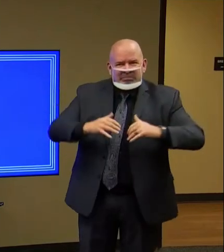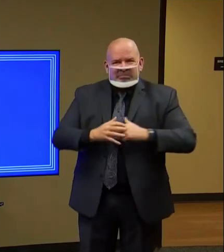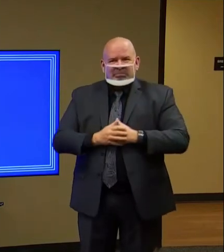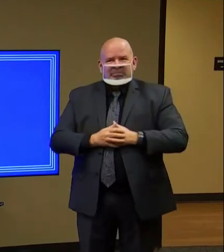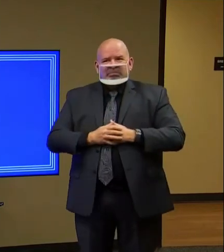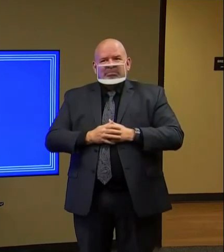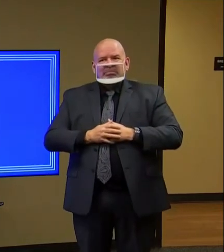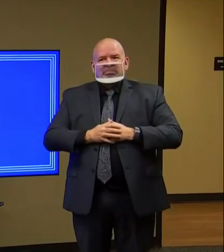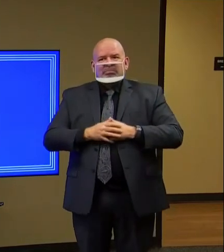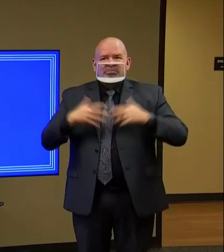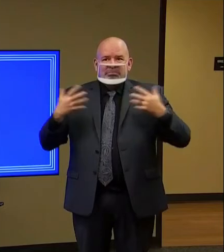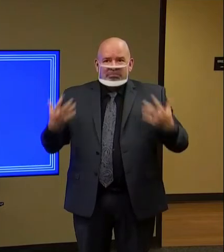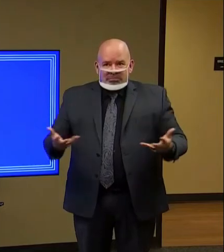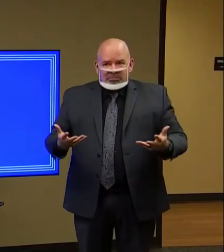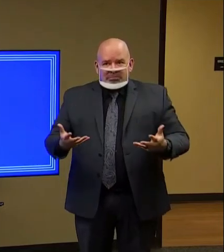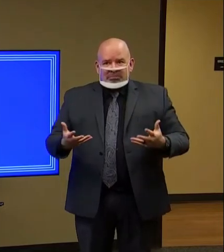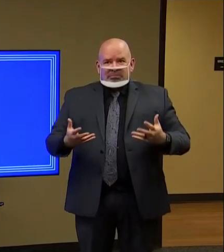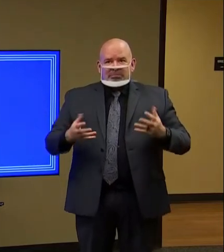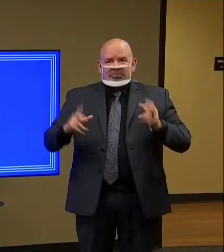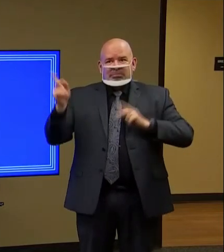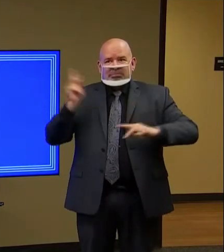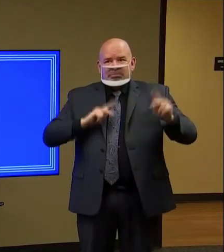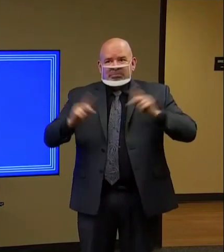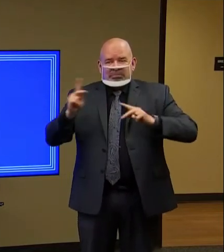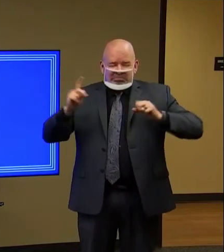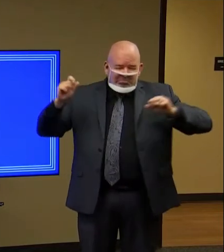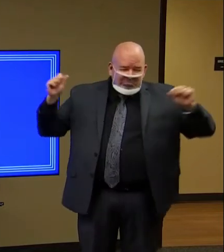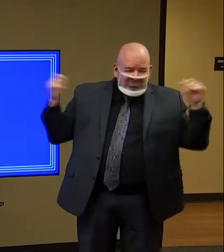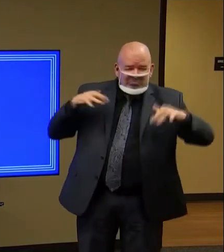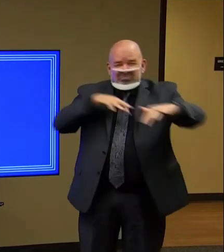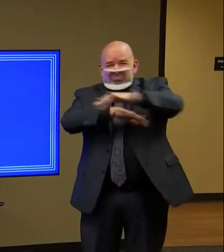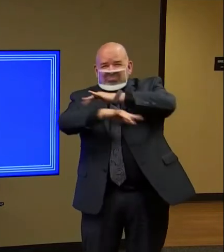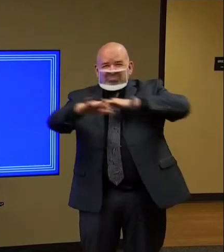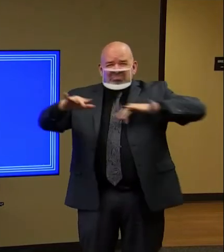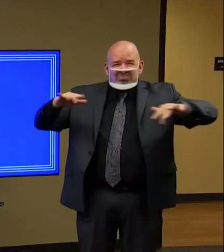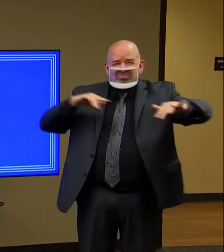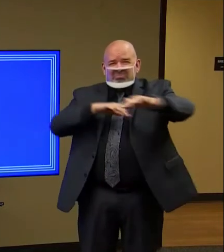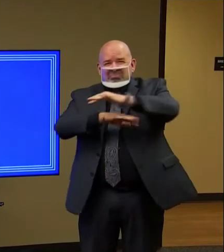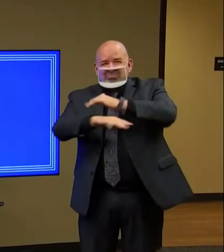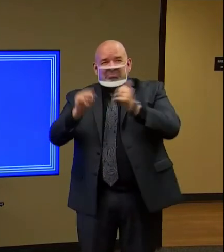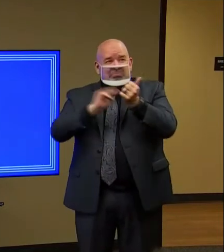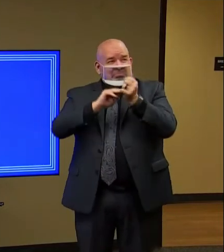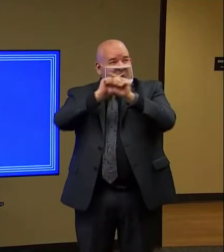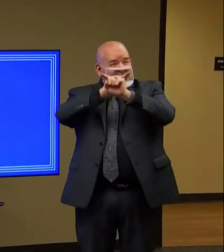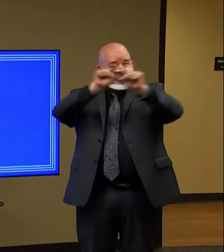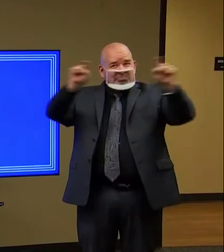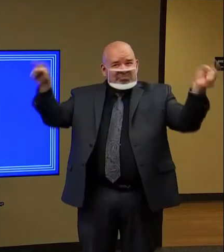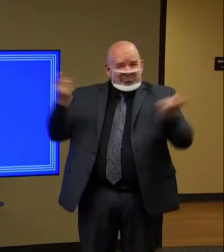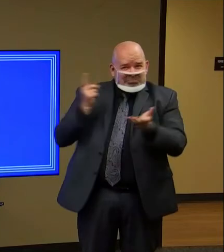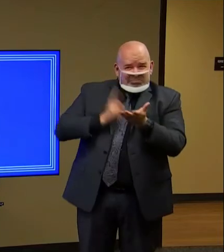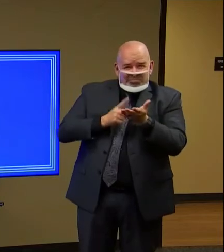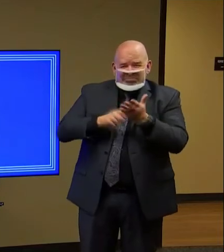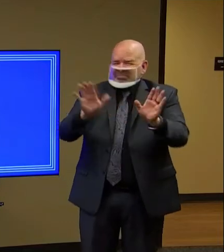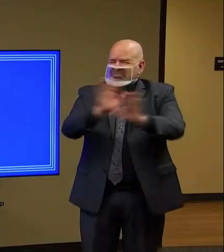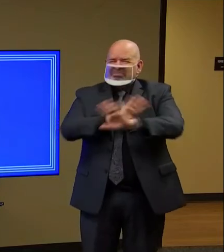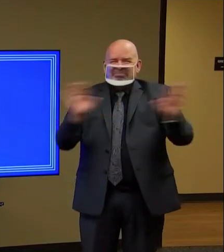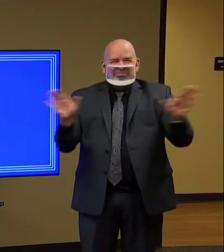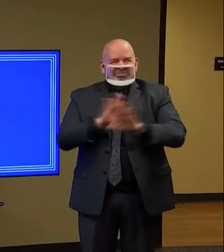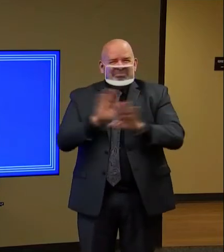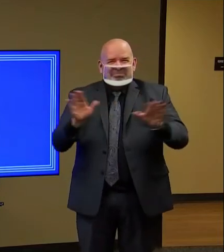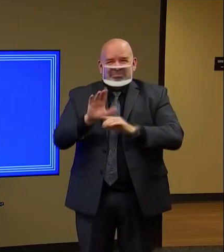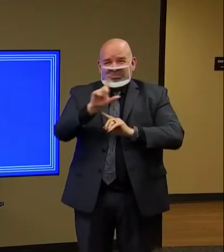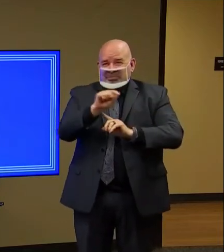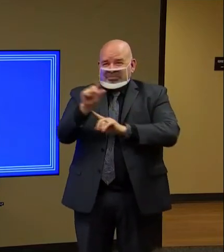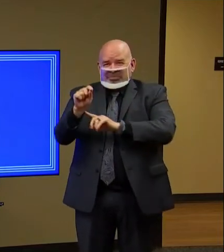guests coming to our home. We need to try to keep those celebrations down to the people that we live with. And because we don't want COVID to be